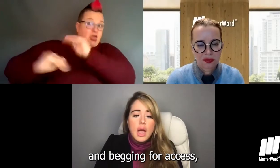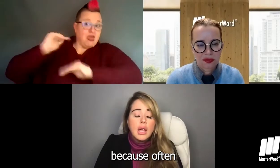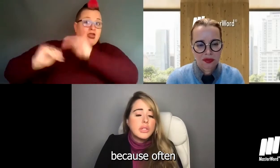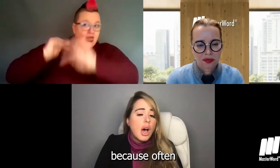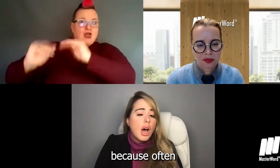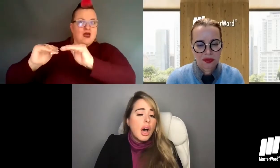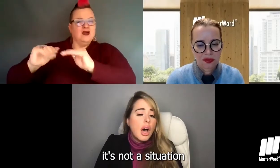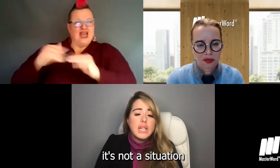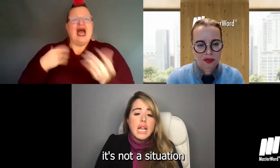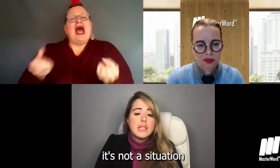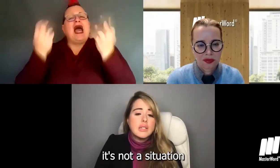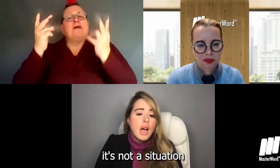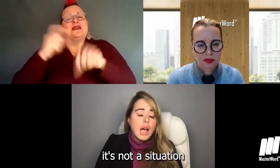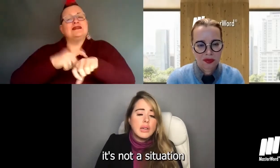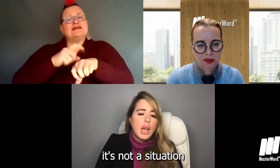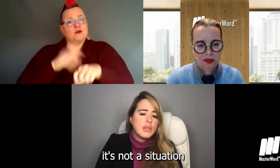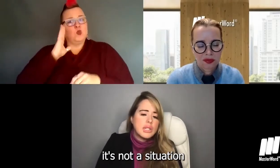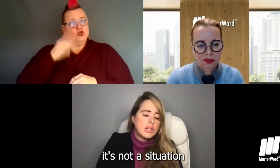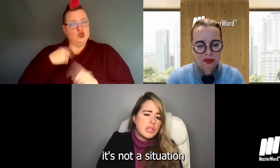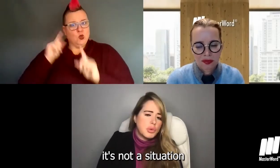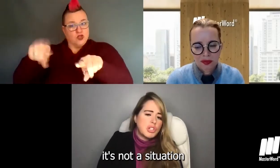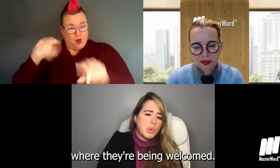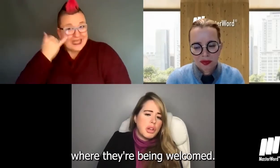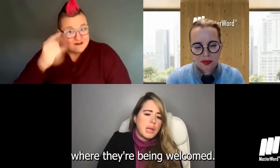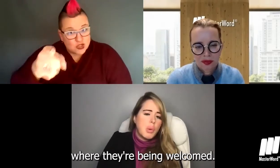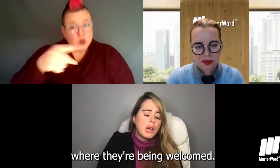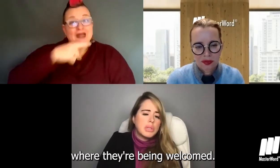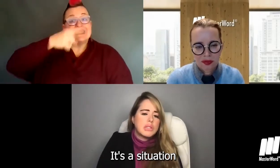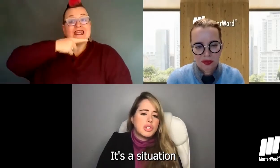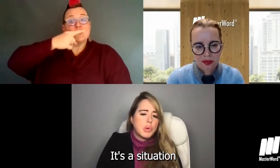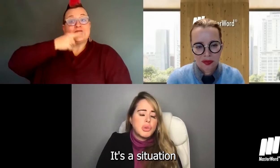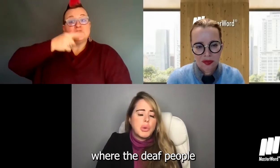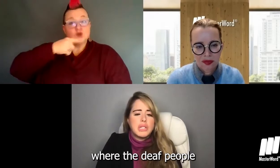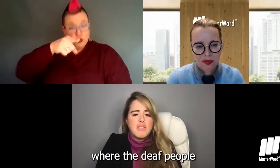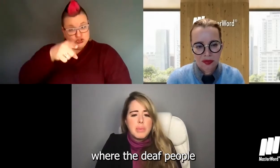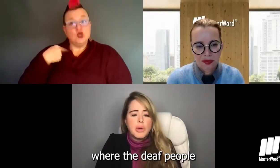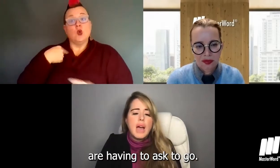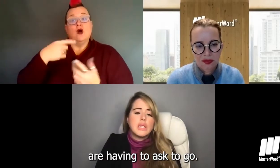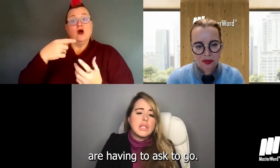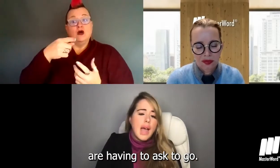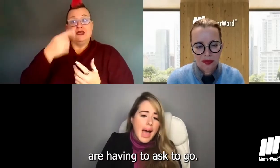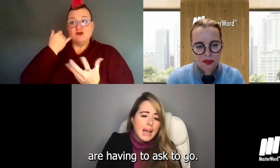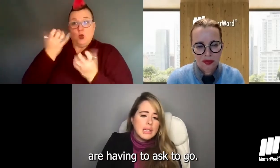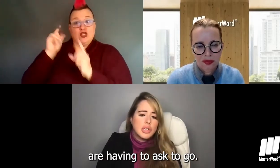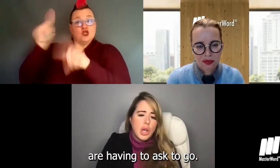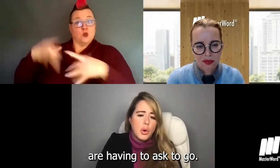because often it's not a situation where they're being welcomed it's a situation where the deaf people are having to ask to go.